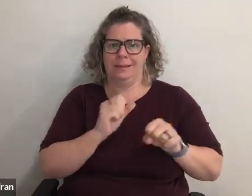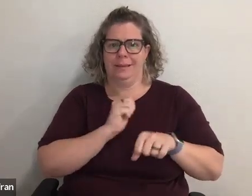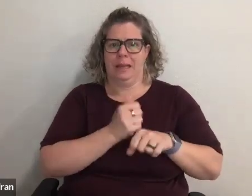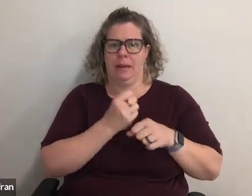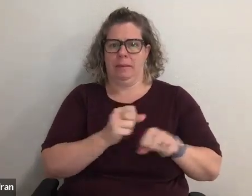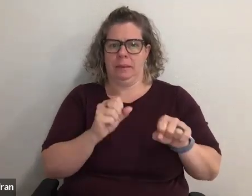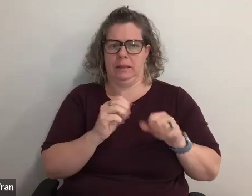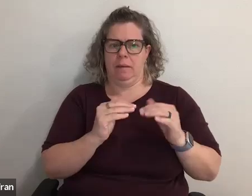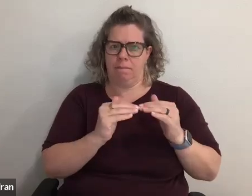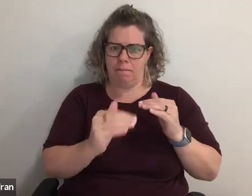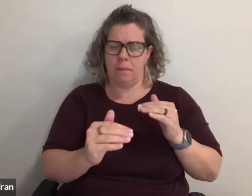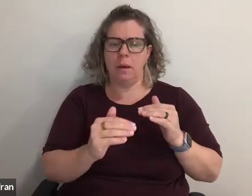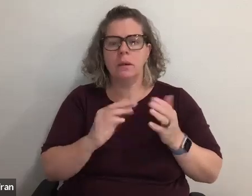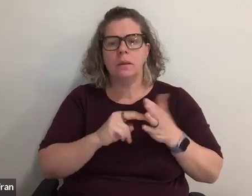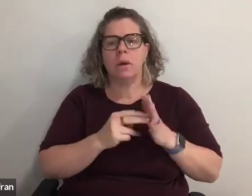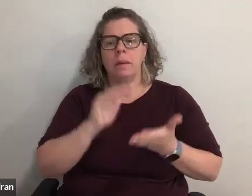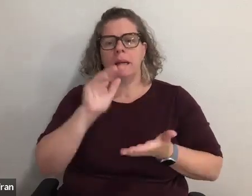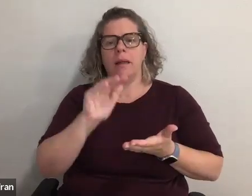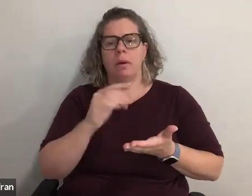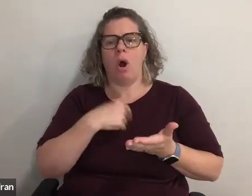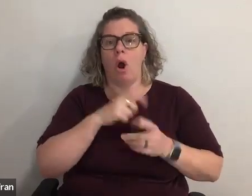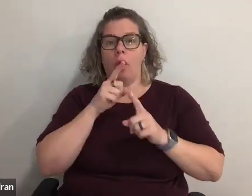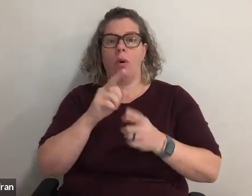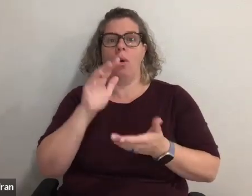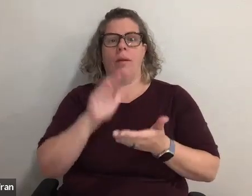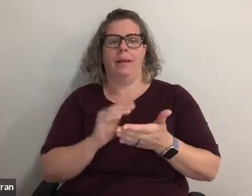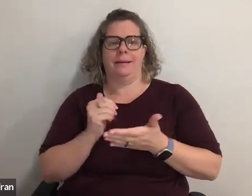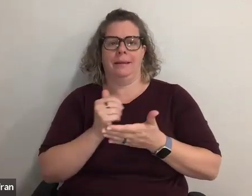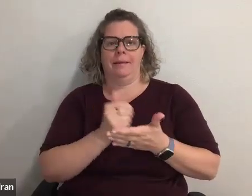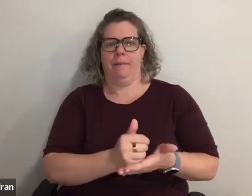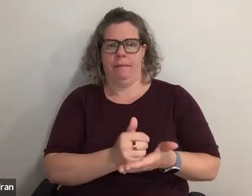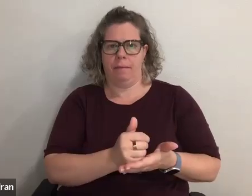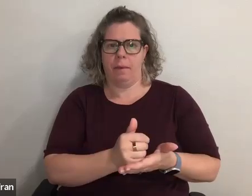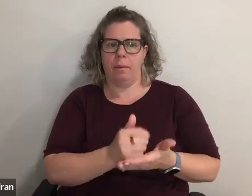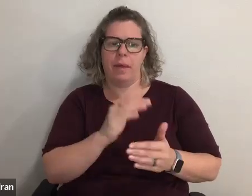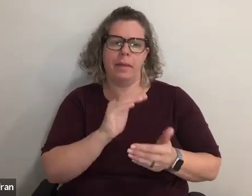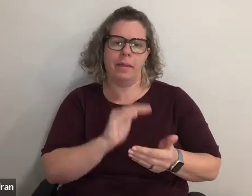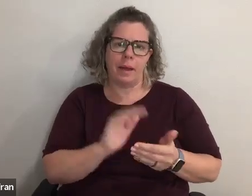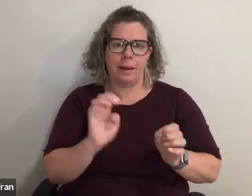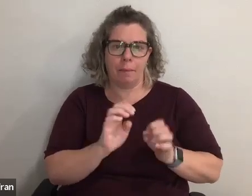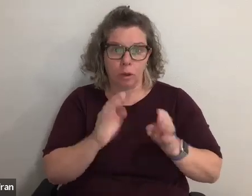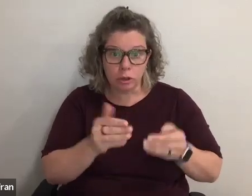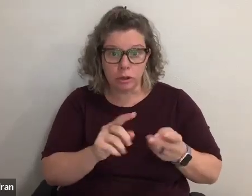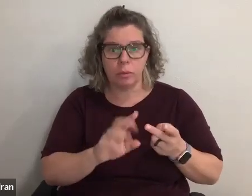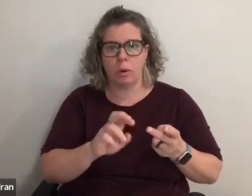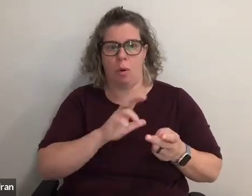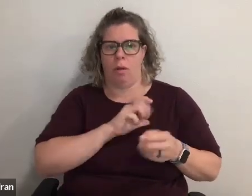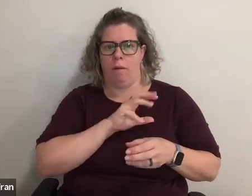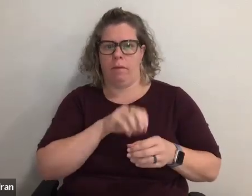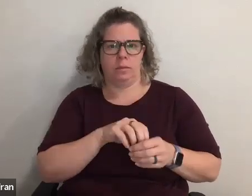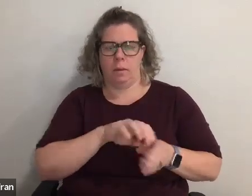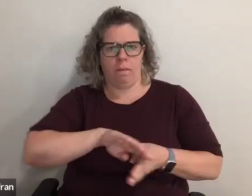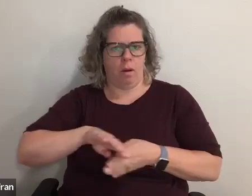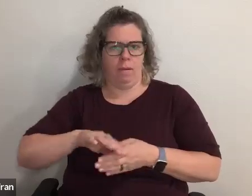would be to utilize less invasive intervention than law enforcement or emergency rooms, really. And so